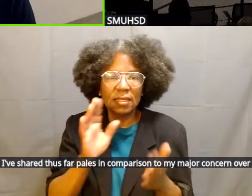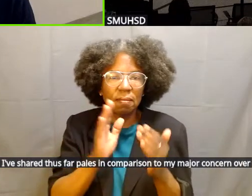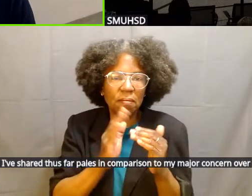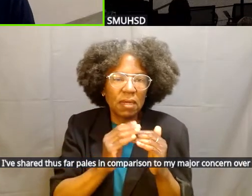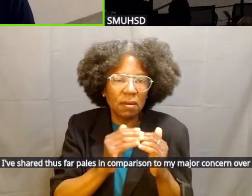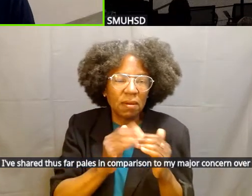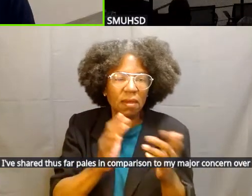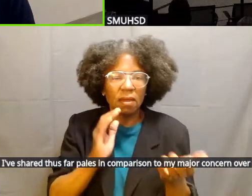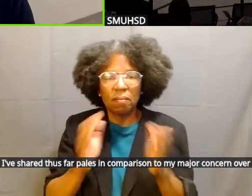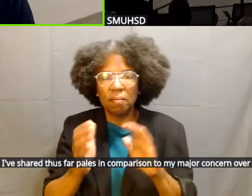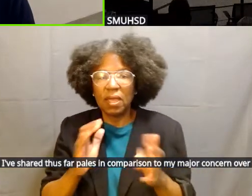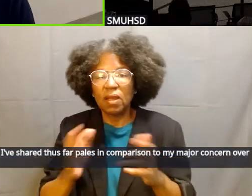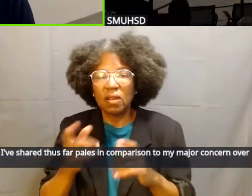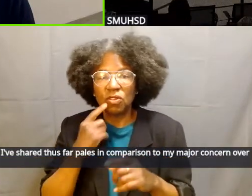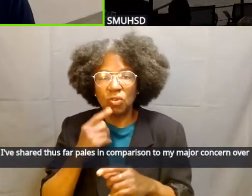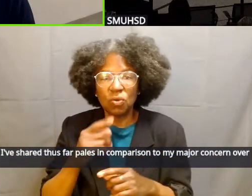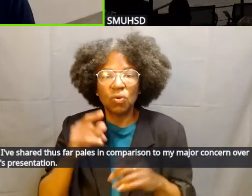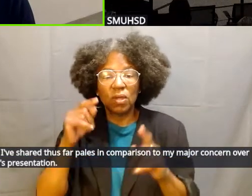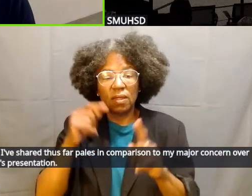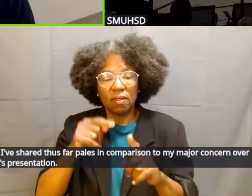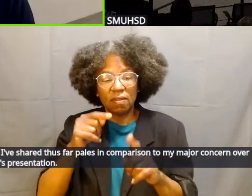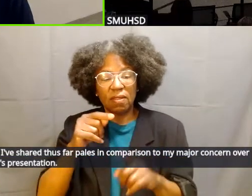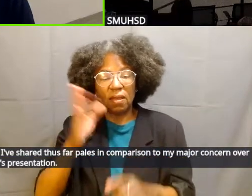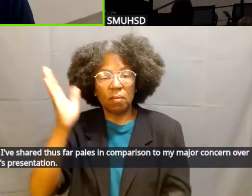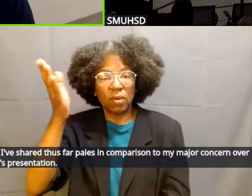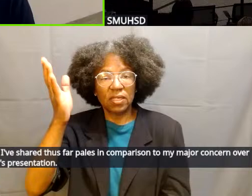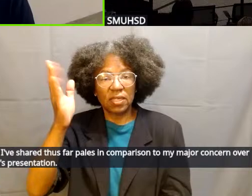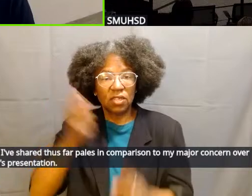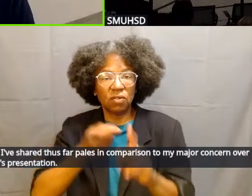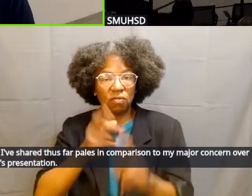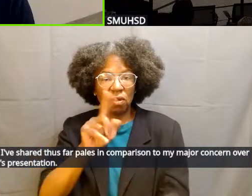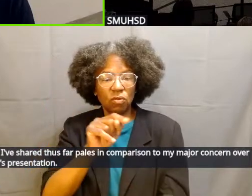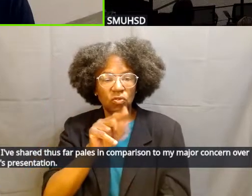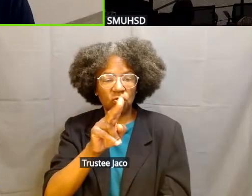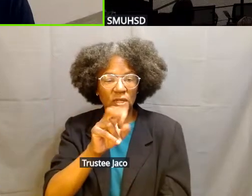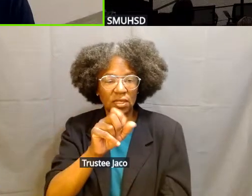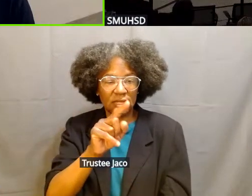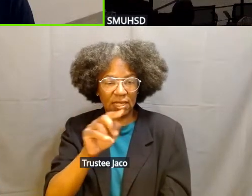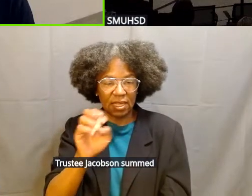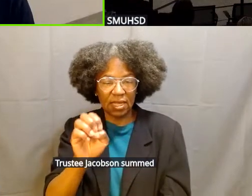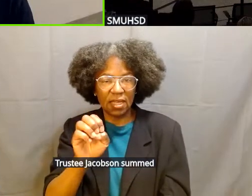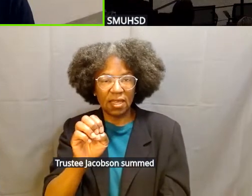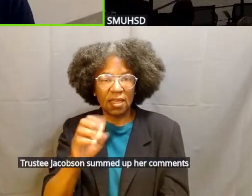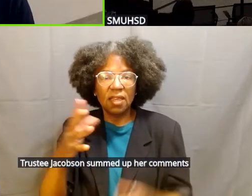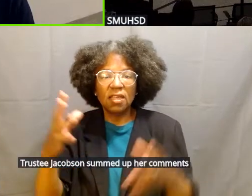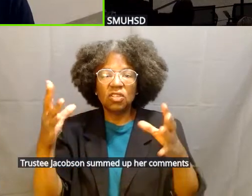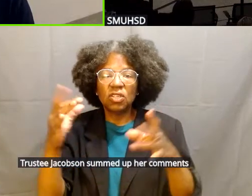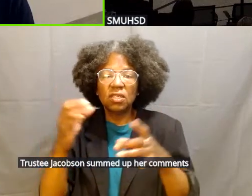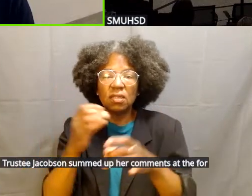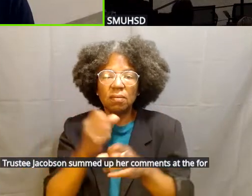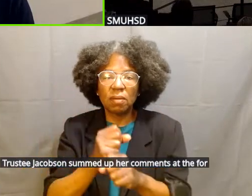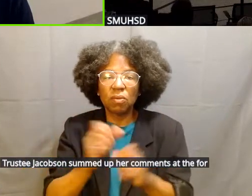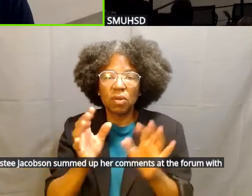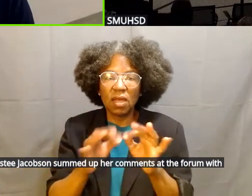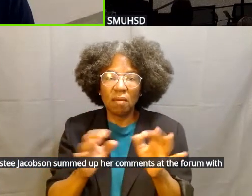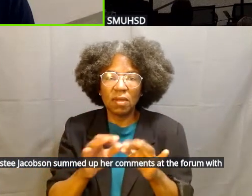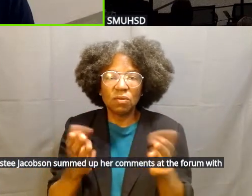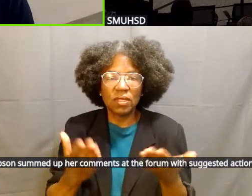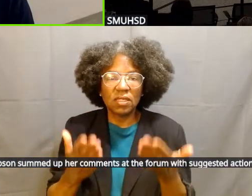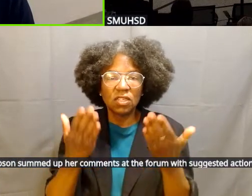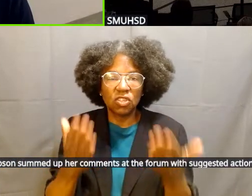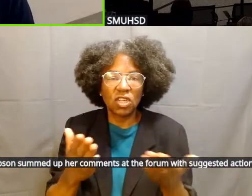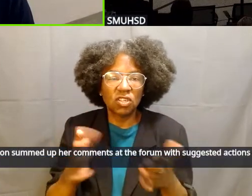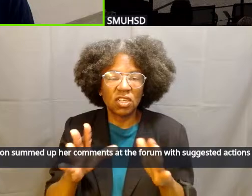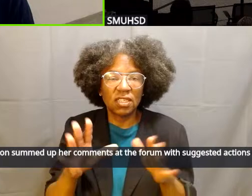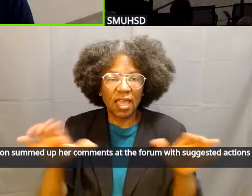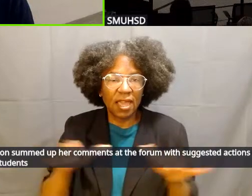the trustee's presentation. Trustee Jacobson summed up her comments at the forum with suggested actions or guidance for